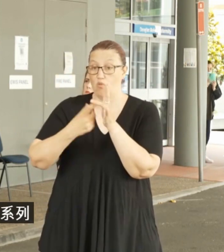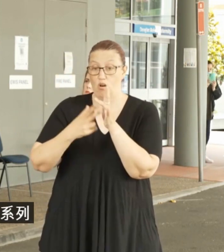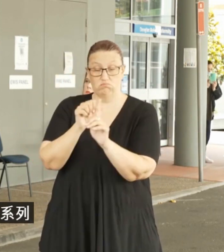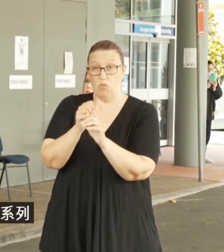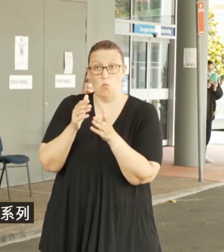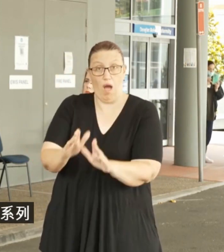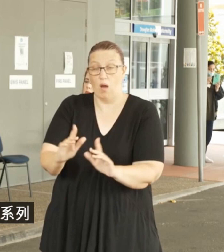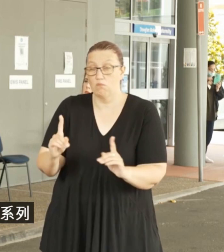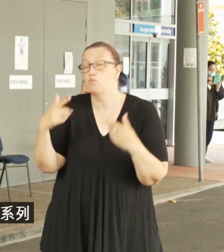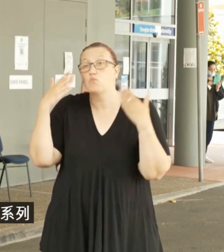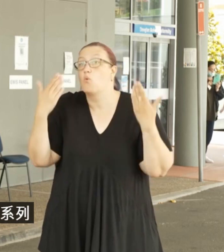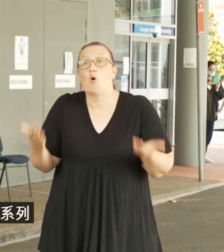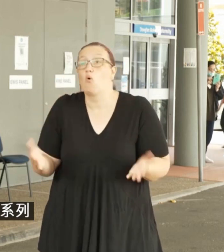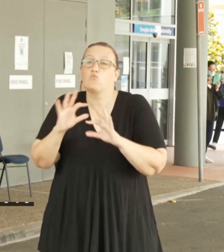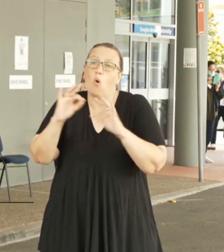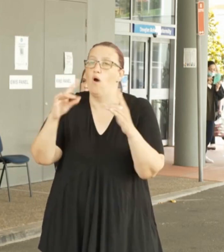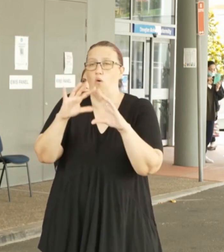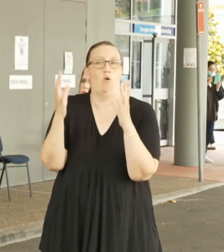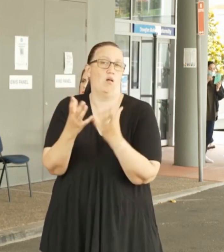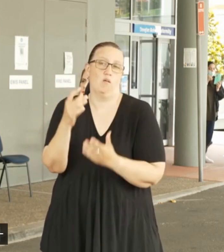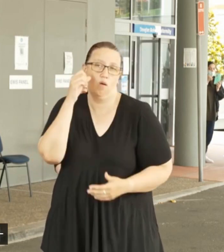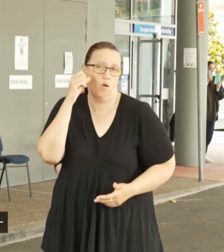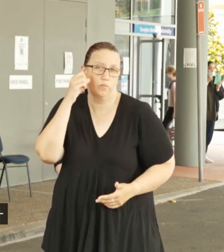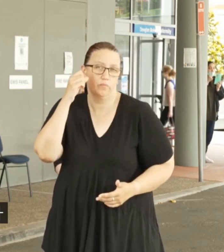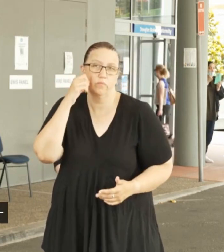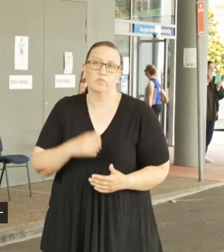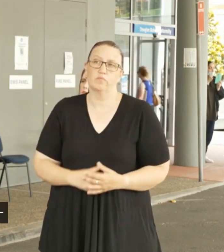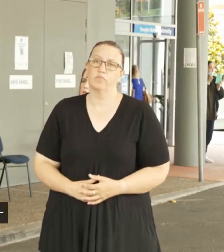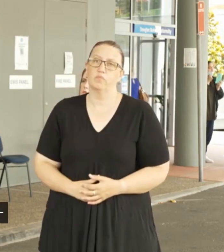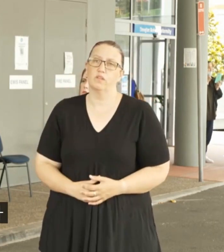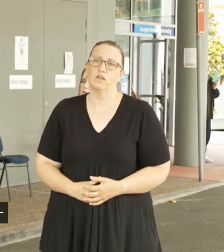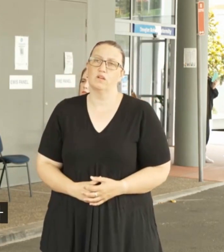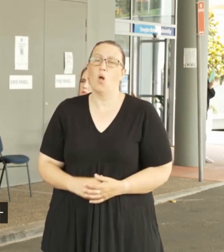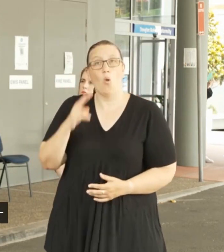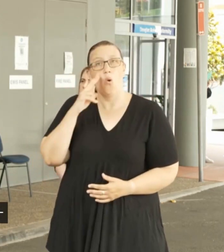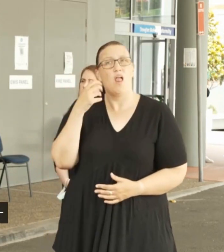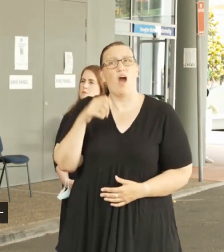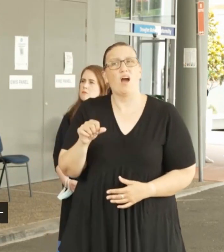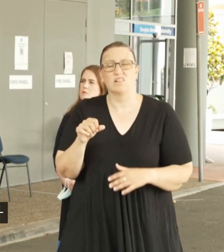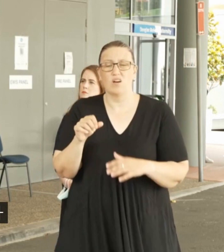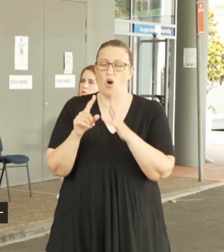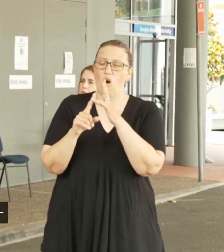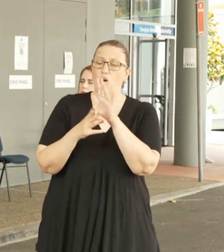other variants that are causing some of the uptick. But the uptick at the moment is very modest, very modest.